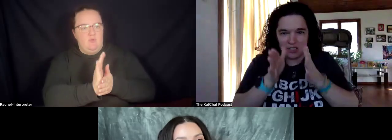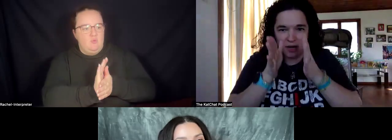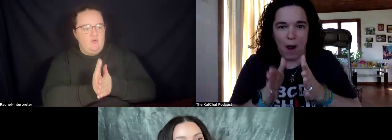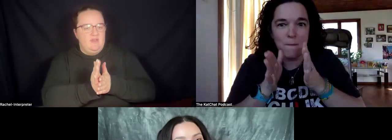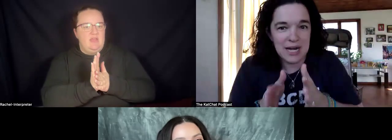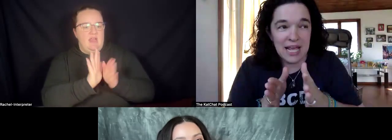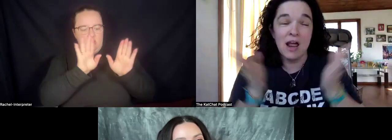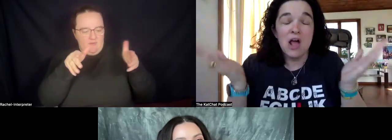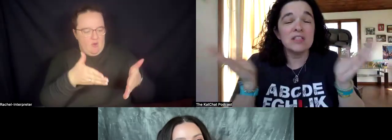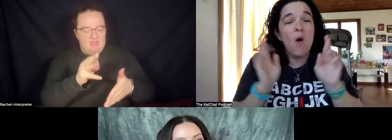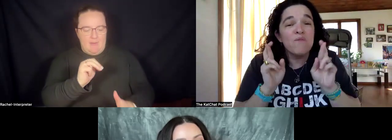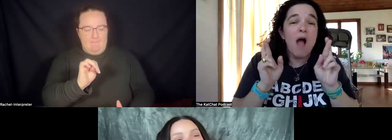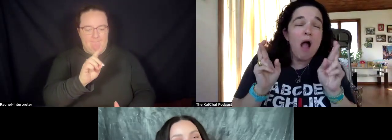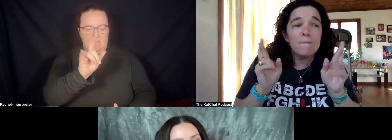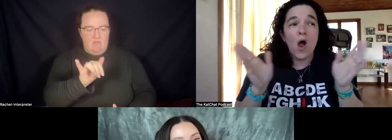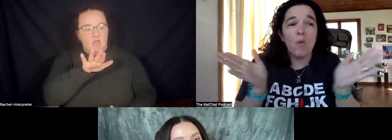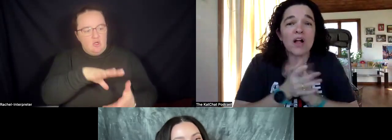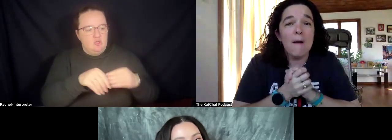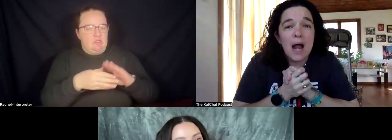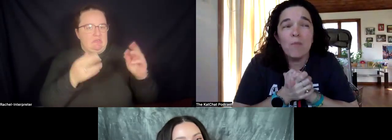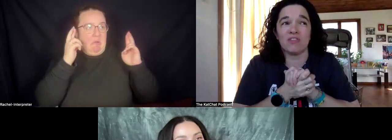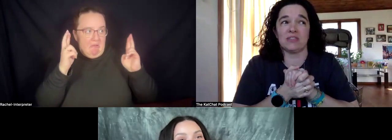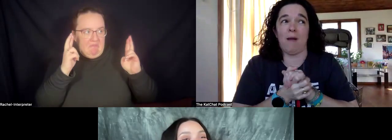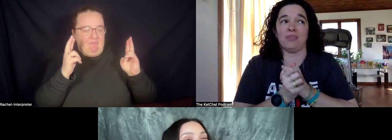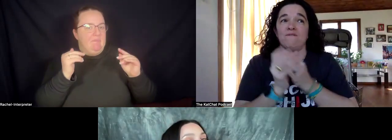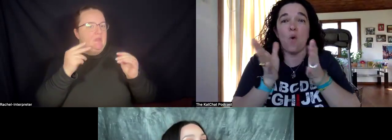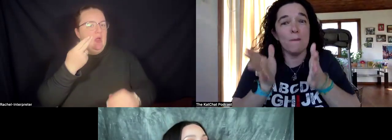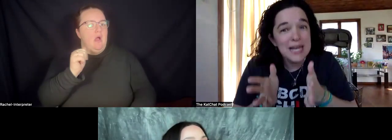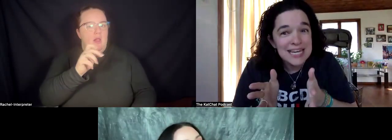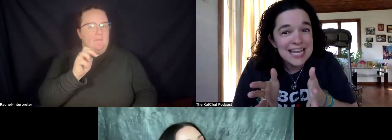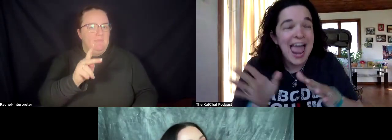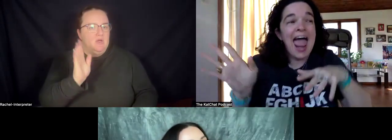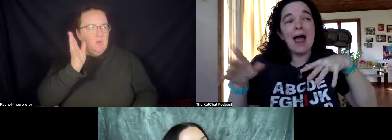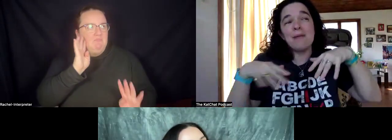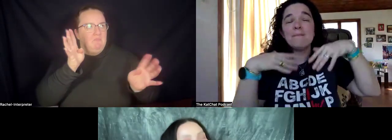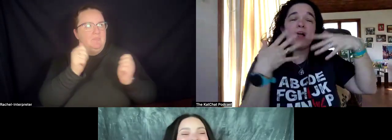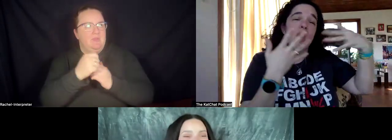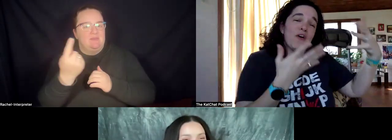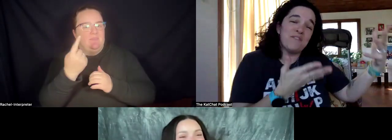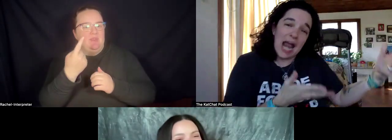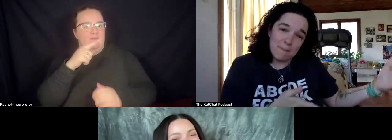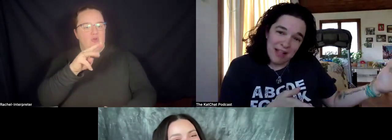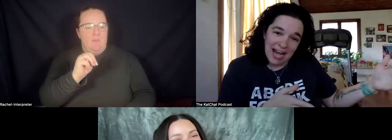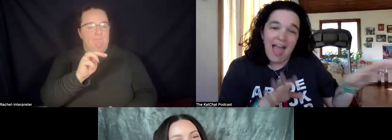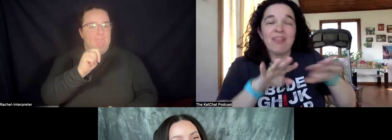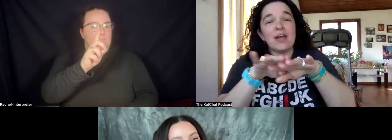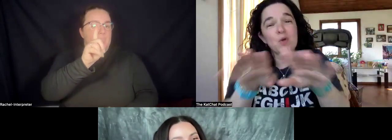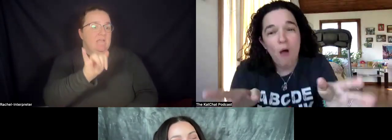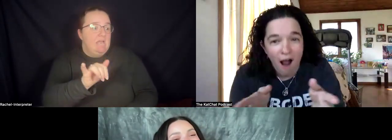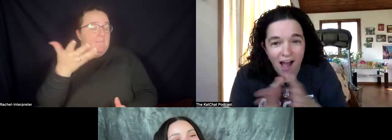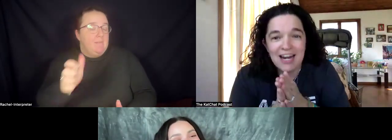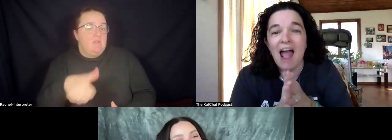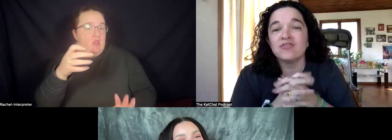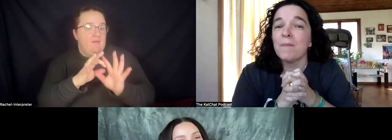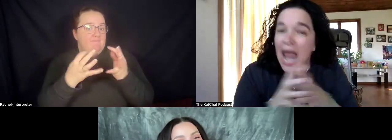and it's just about Mindy. So hopefully Hallmark will come up with something for Mindy and maybe Yes. another family that